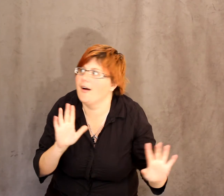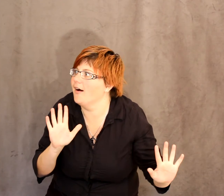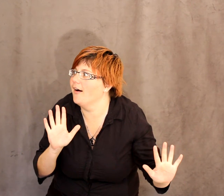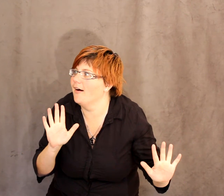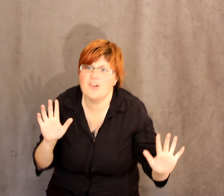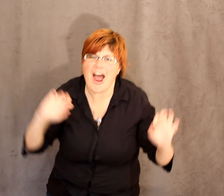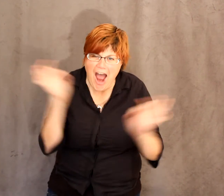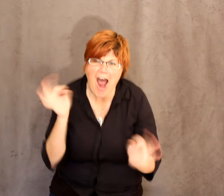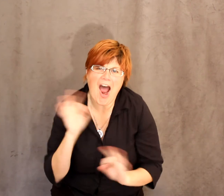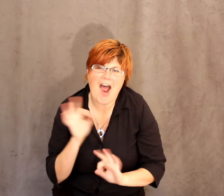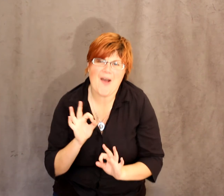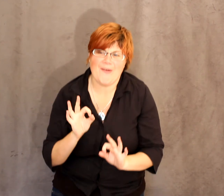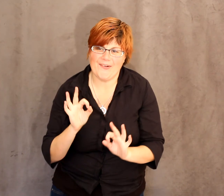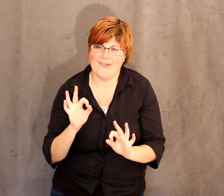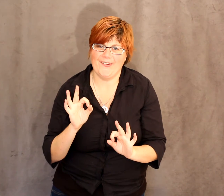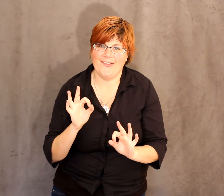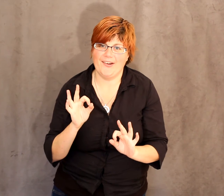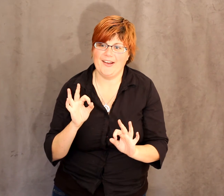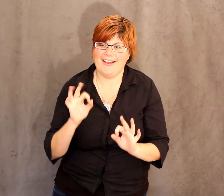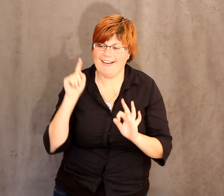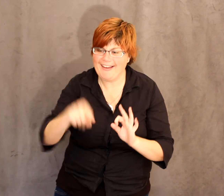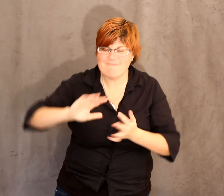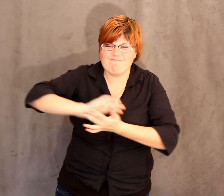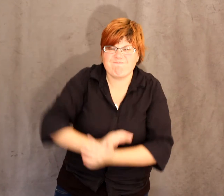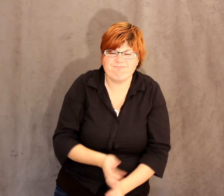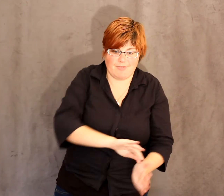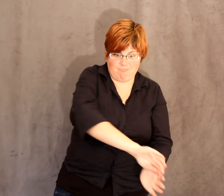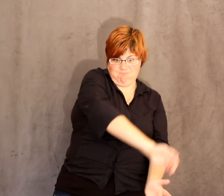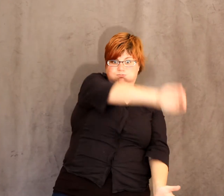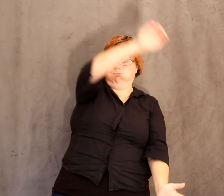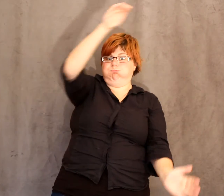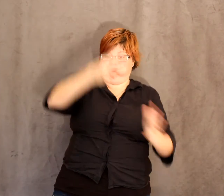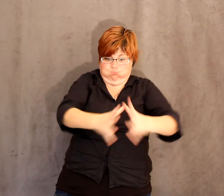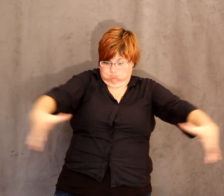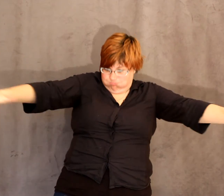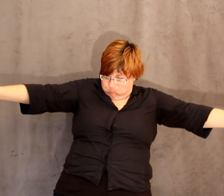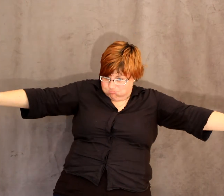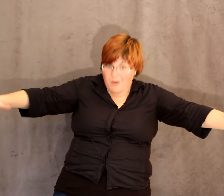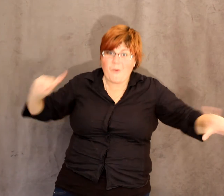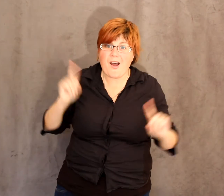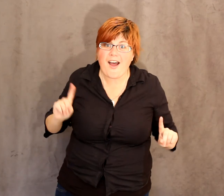Oh, no! Pete stepped in a large puddle of